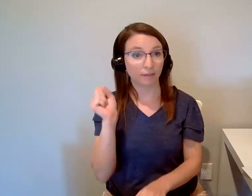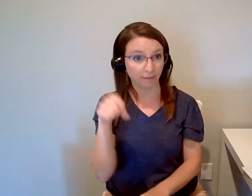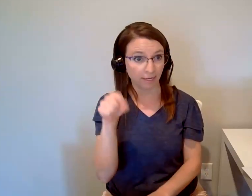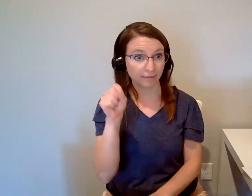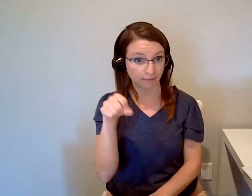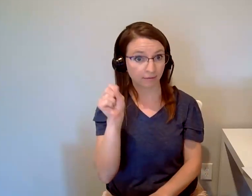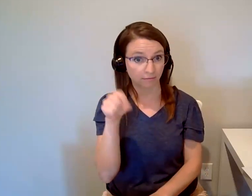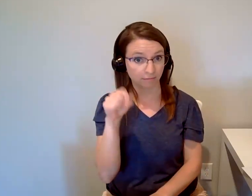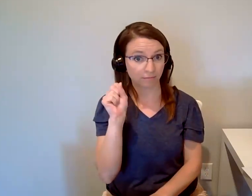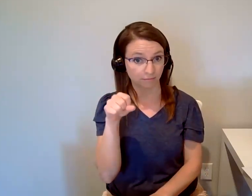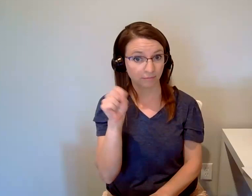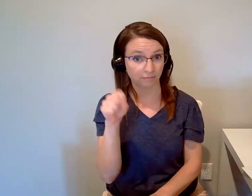Yes,